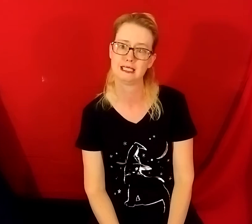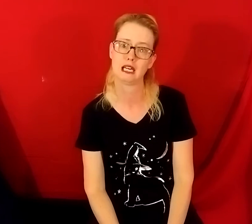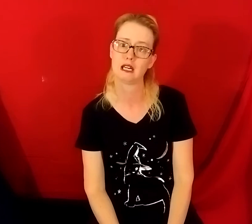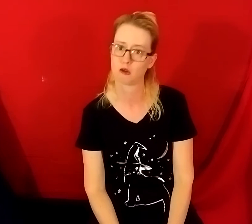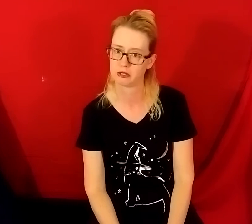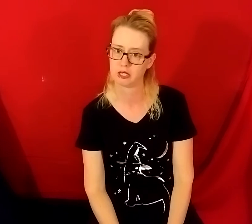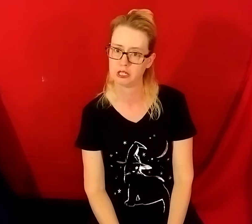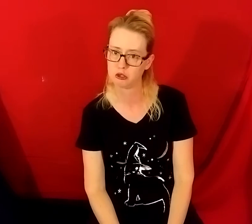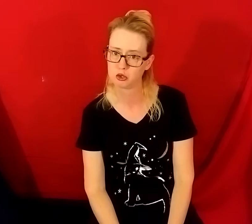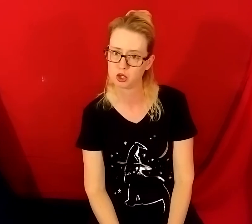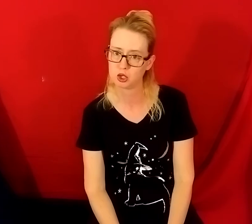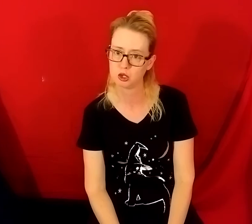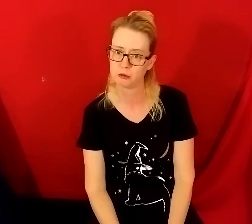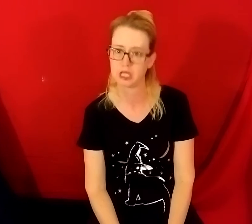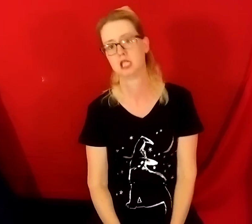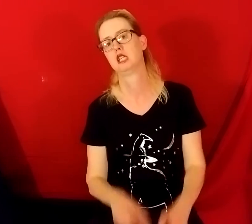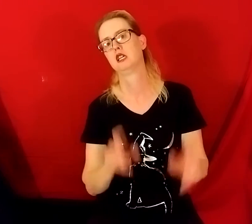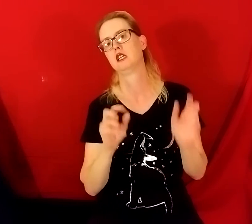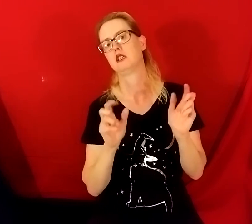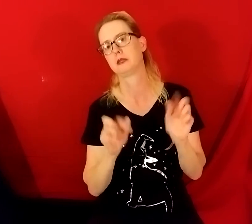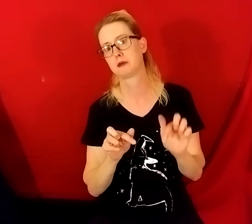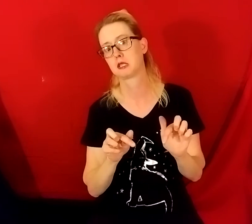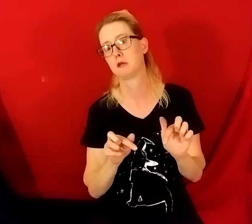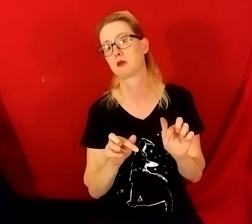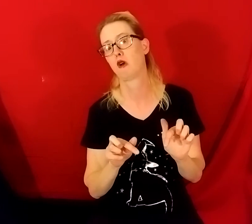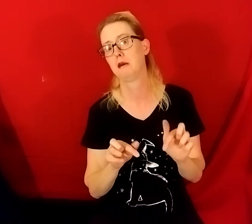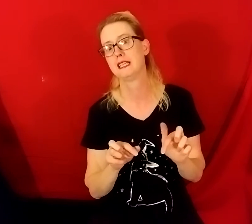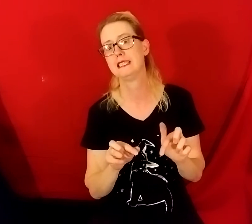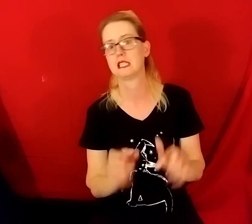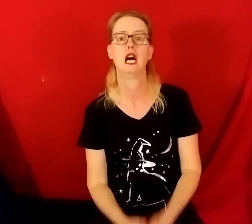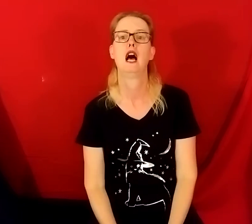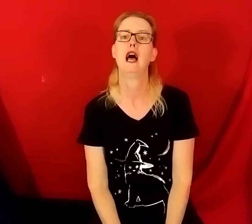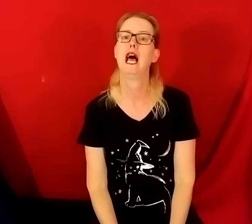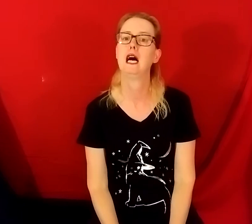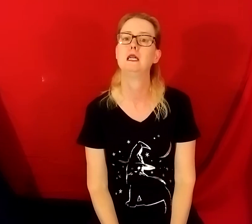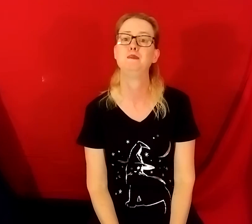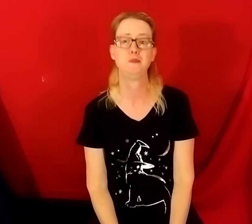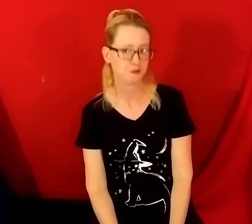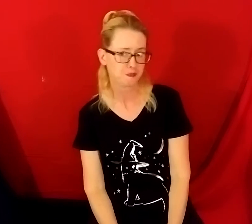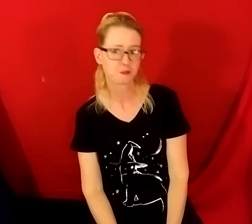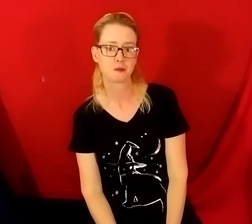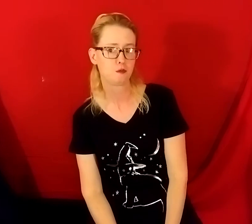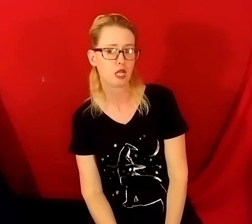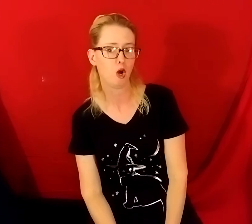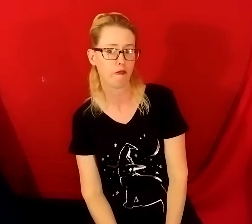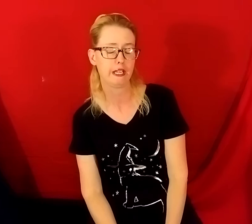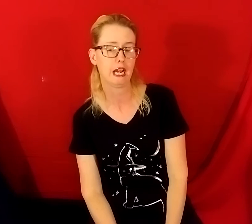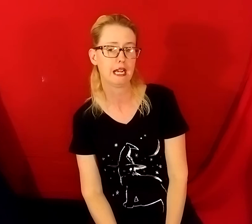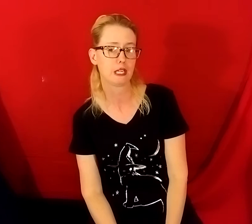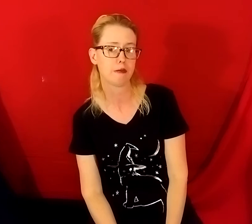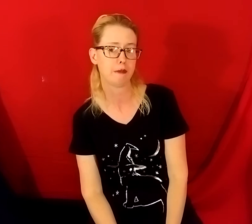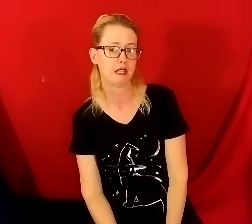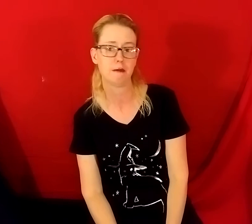uh, of course, on YouTube, so, subscribe please, and, hopefully, I can do my best, I'm not as